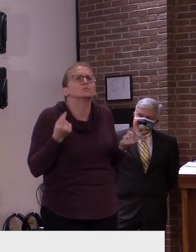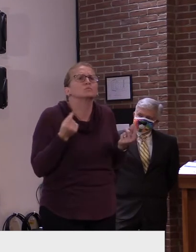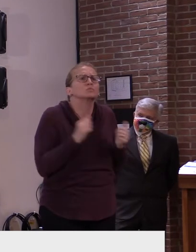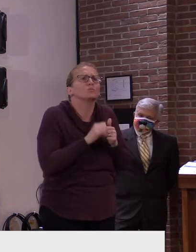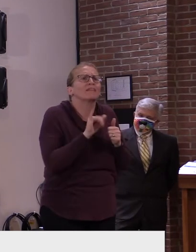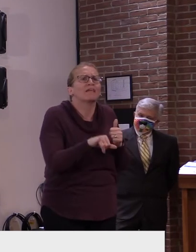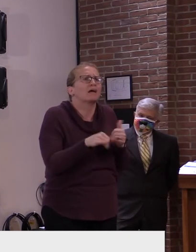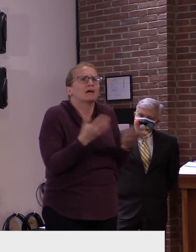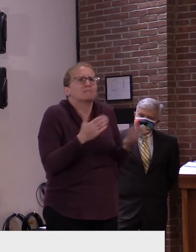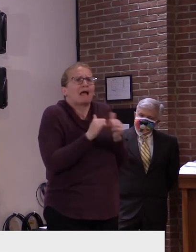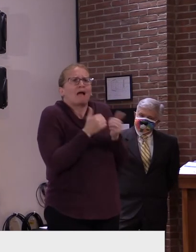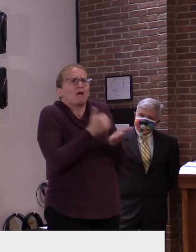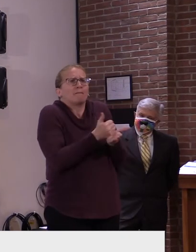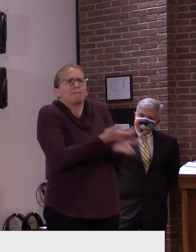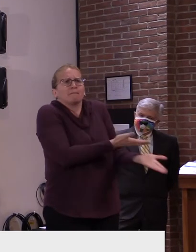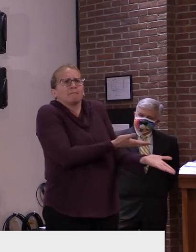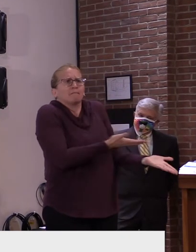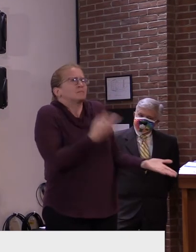this